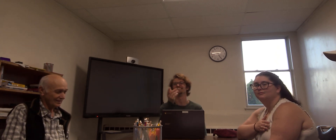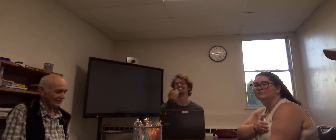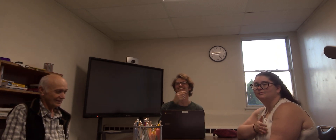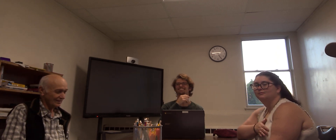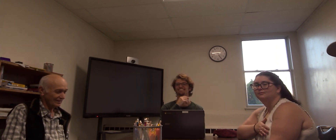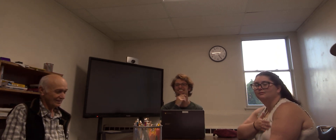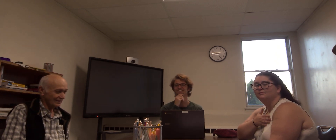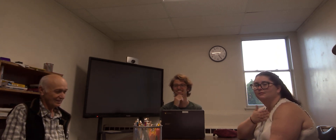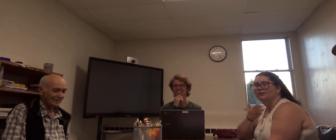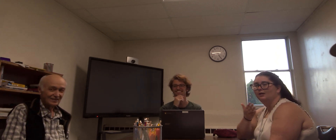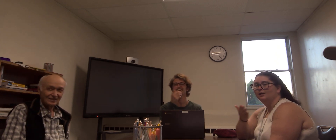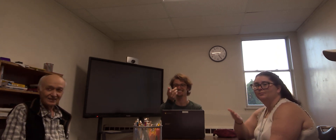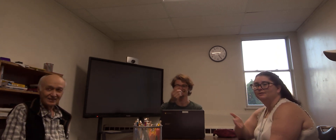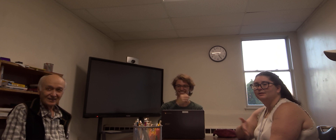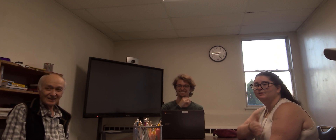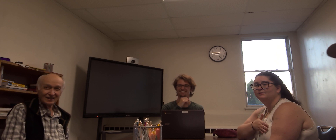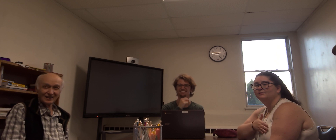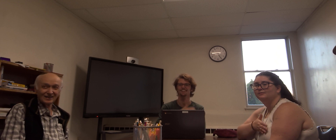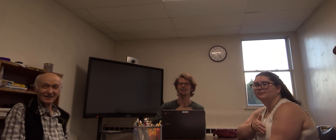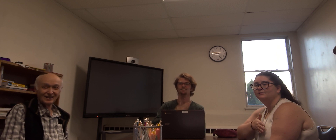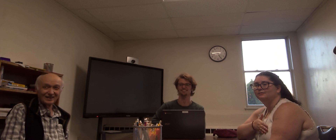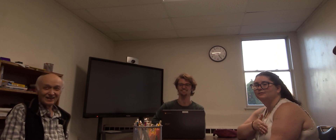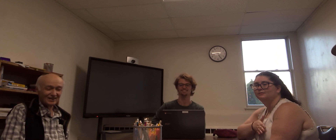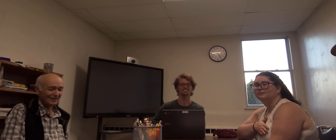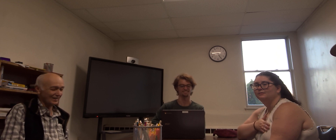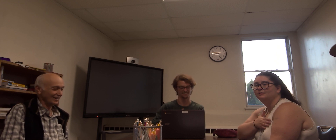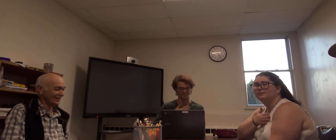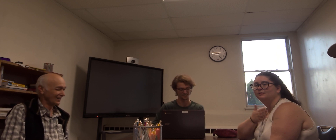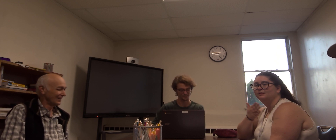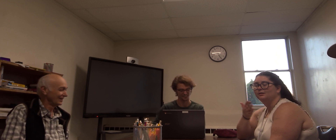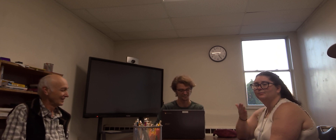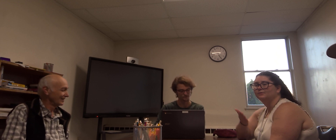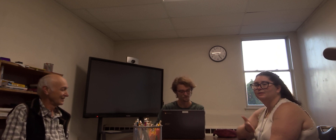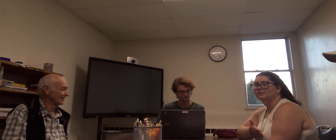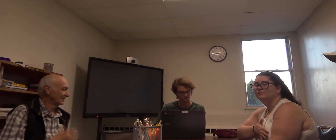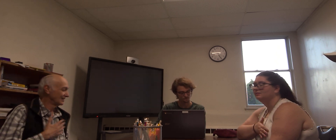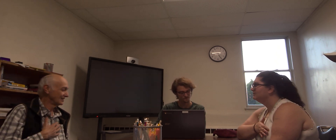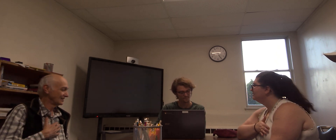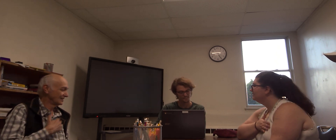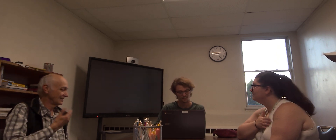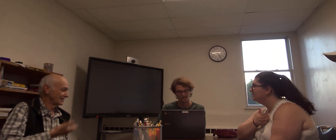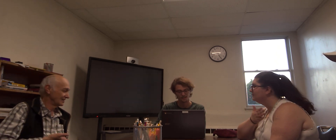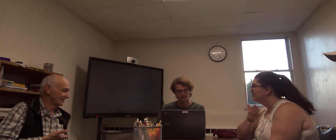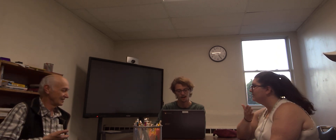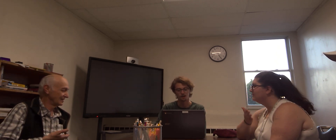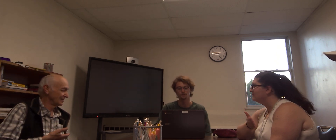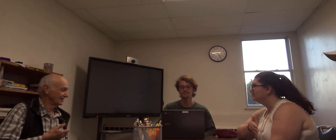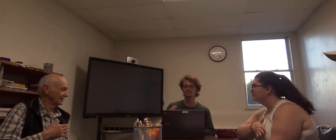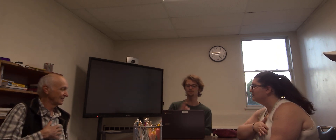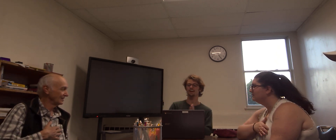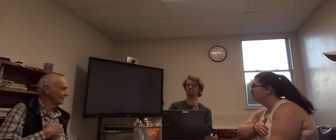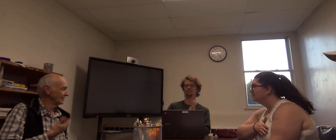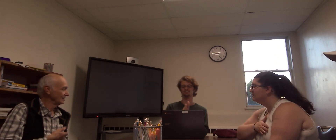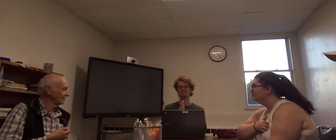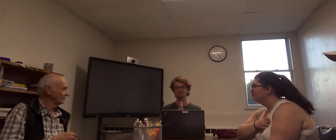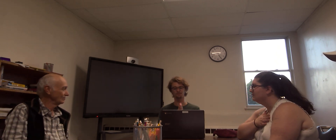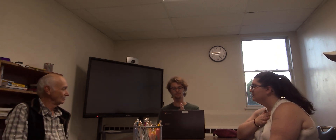you remember upset? no, Excellent. no, I got upset. Just like that. Upset. Okay. We did do tired already. Can someone give